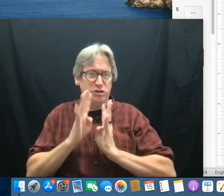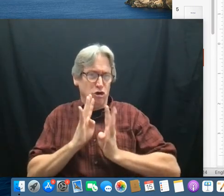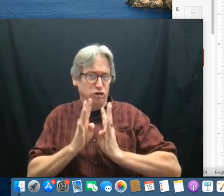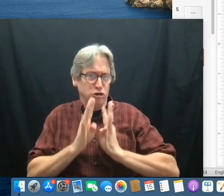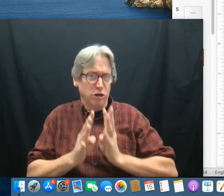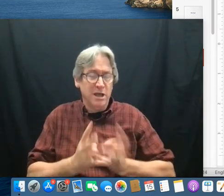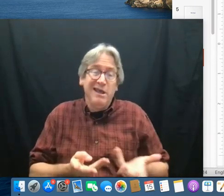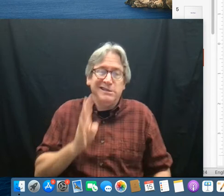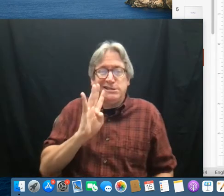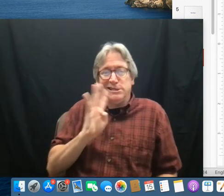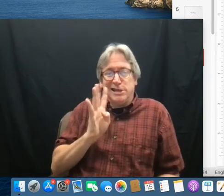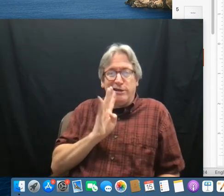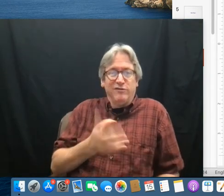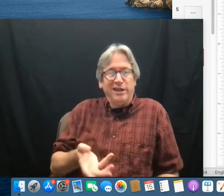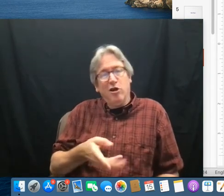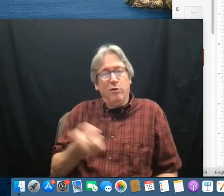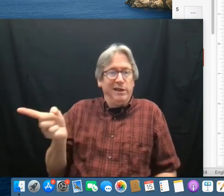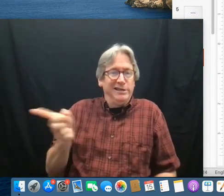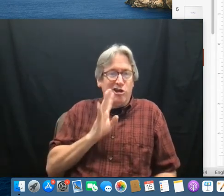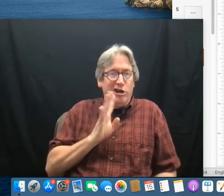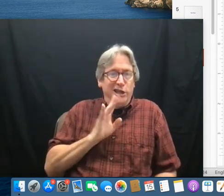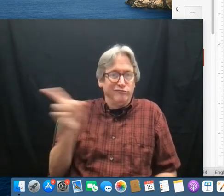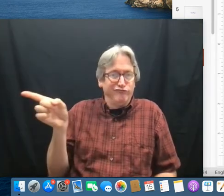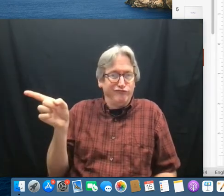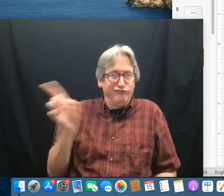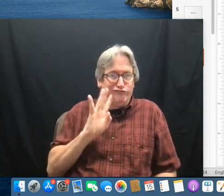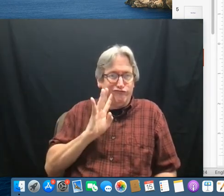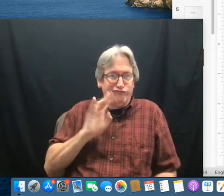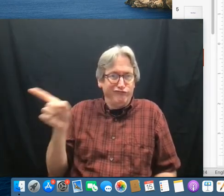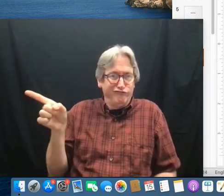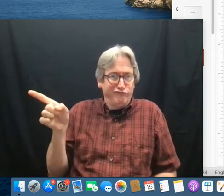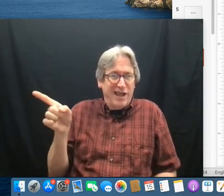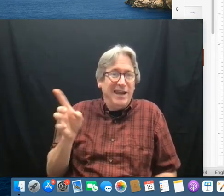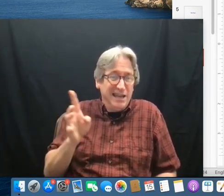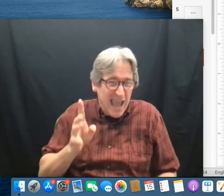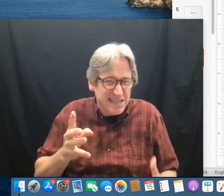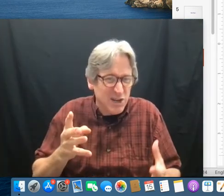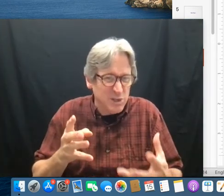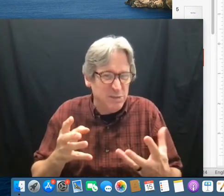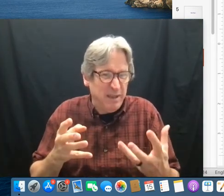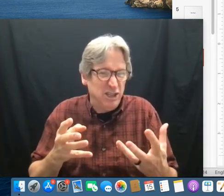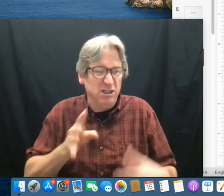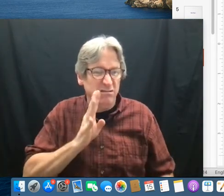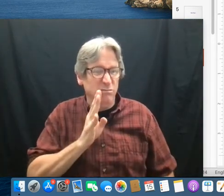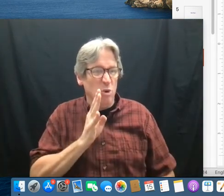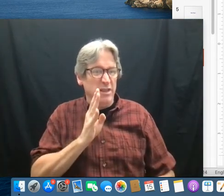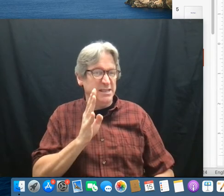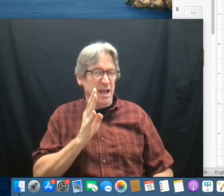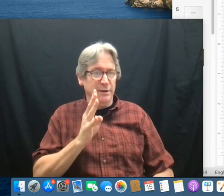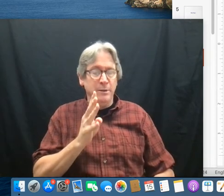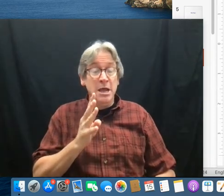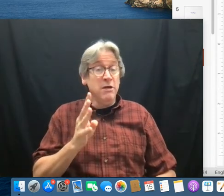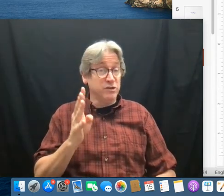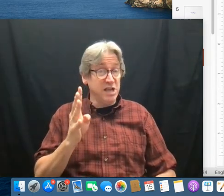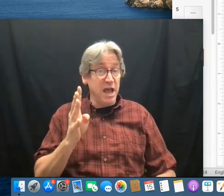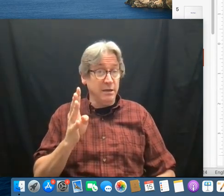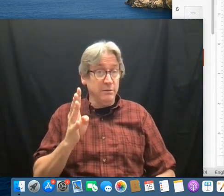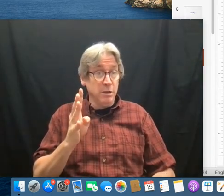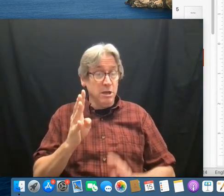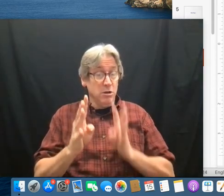fours, talk. This is the sign for like, oh, he's talking. And it has to do with speech more than sign.